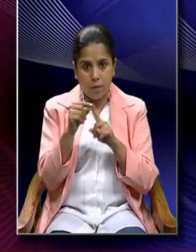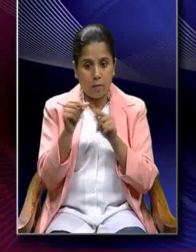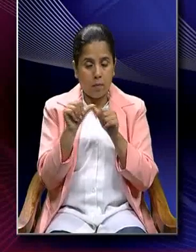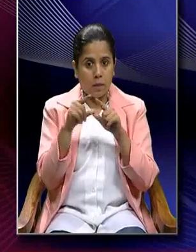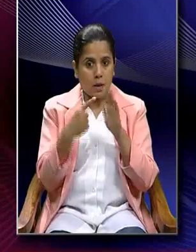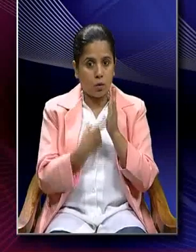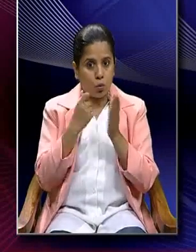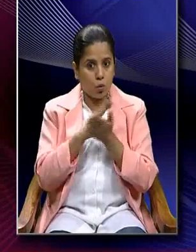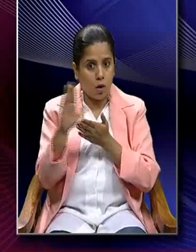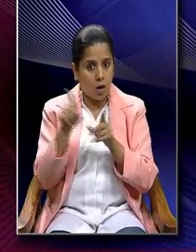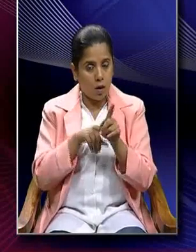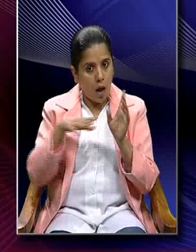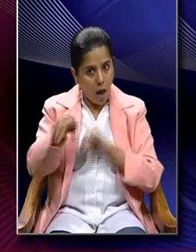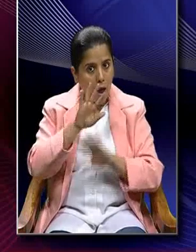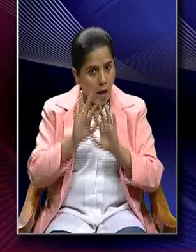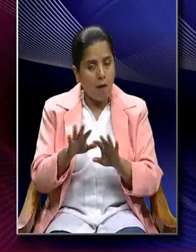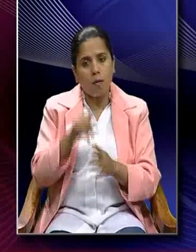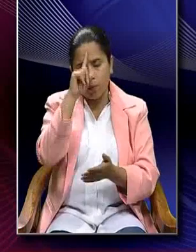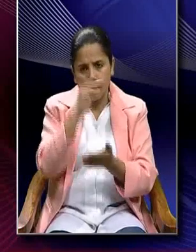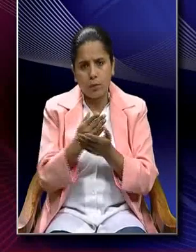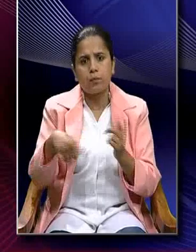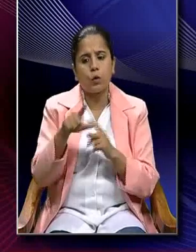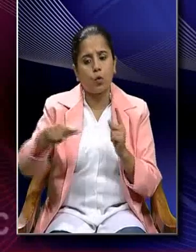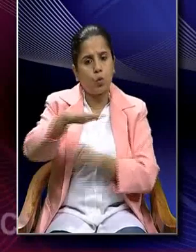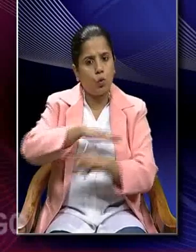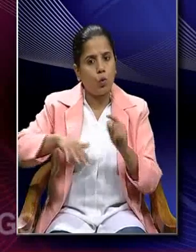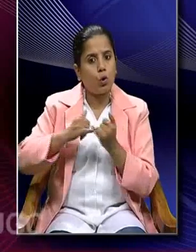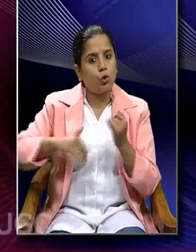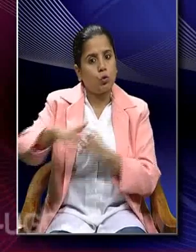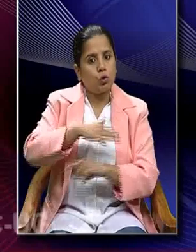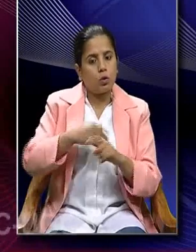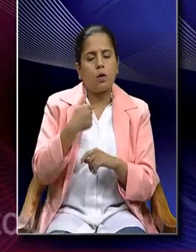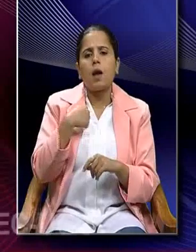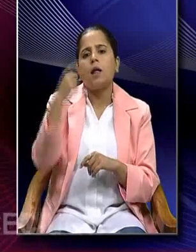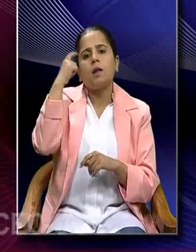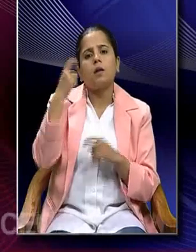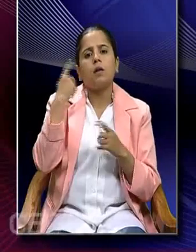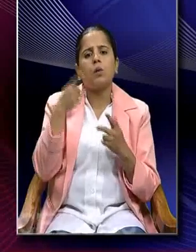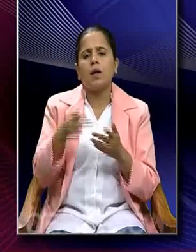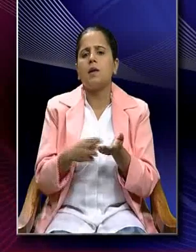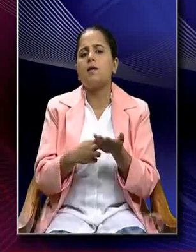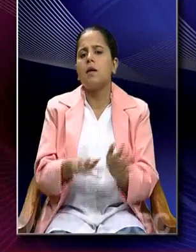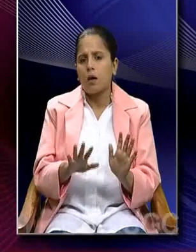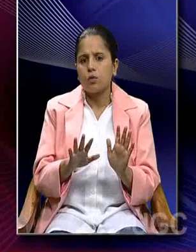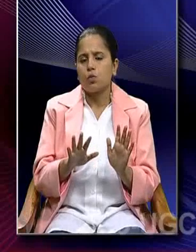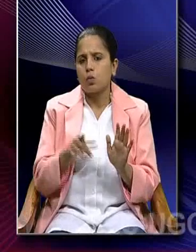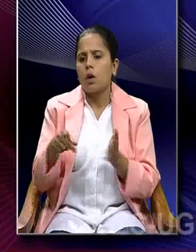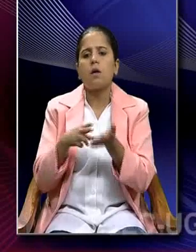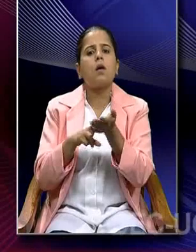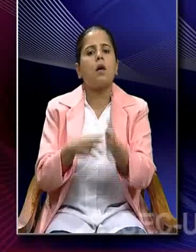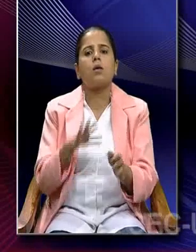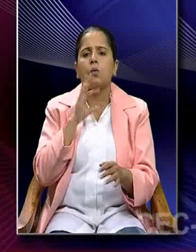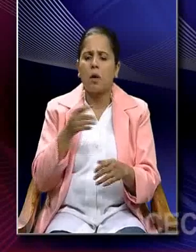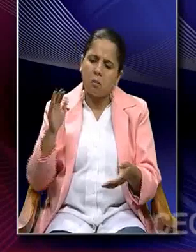patriarchal, patrilineal, patrilocal society, we think this is natural. It is natural to